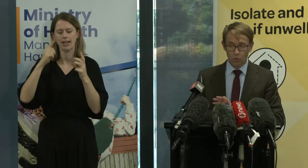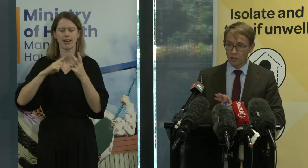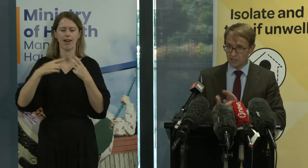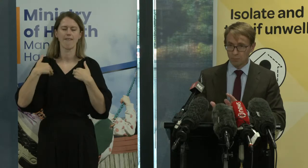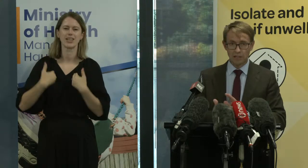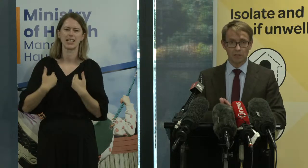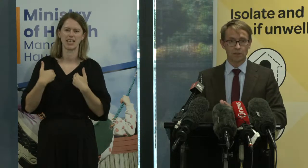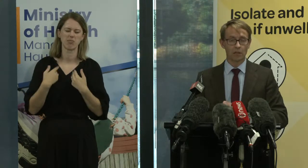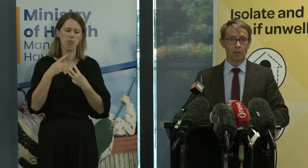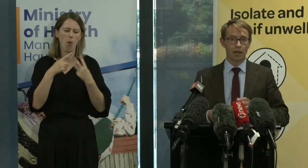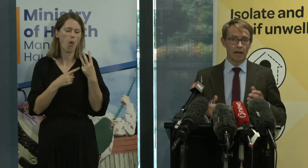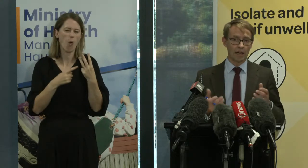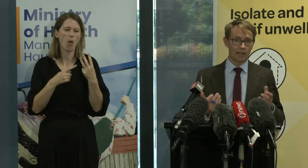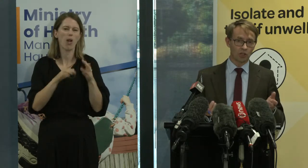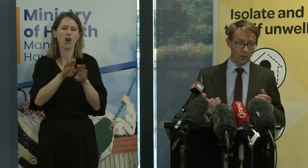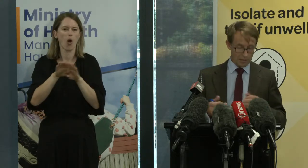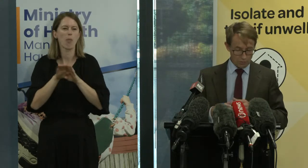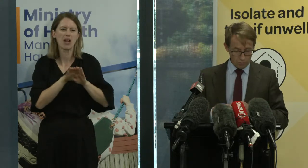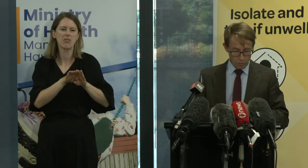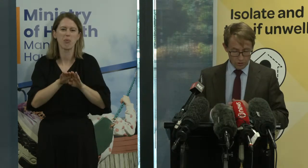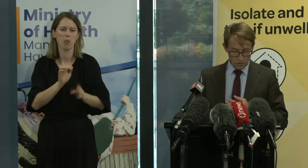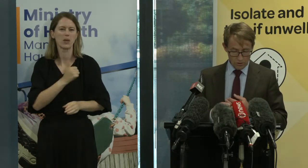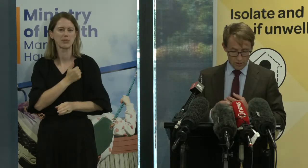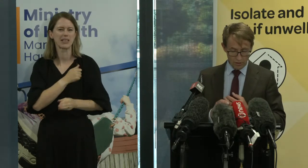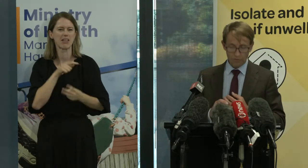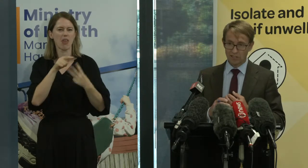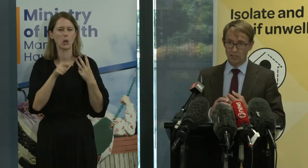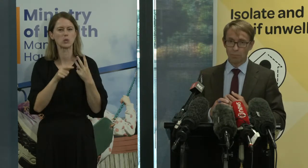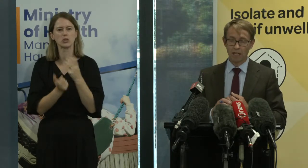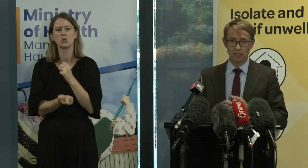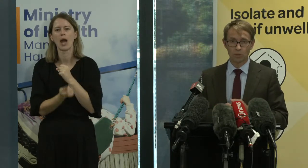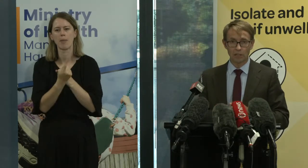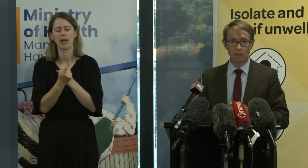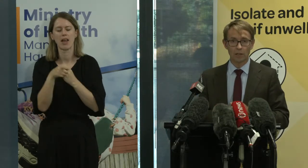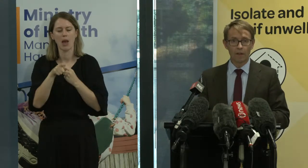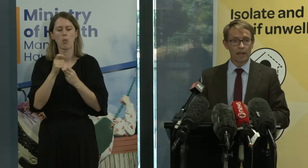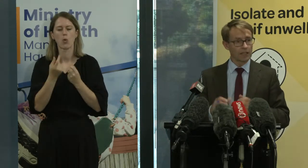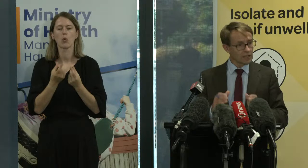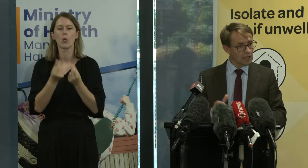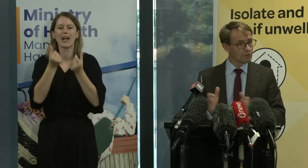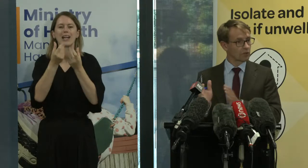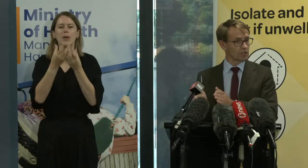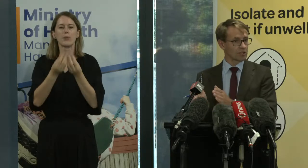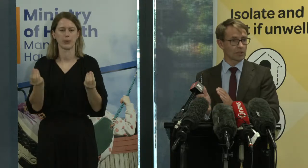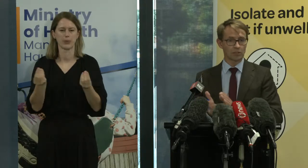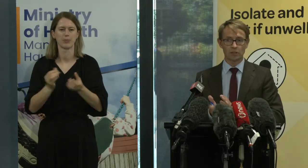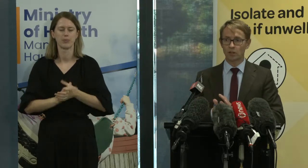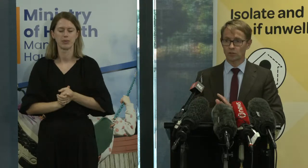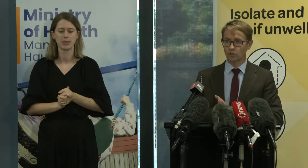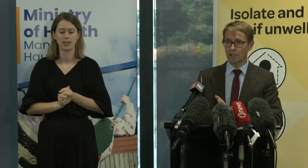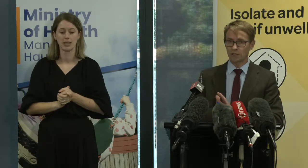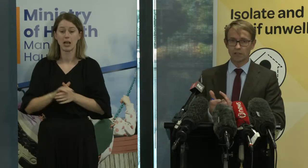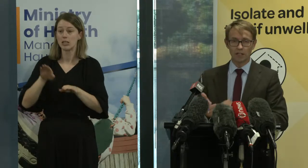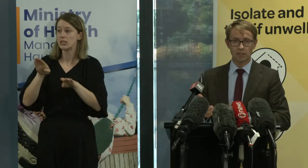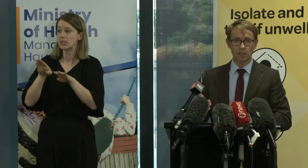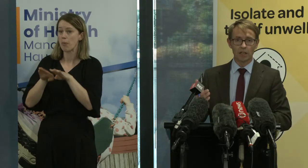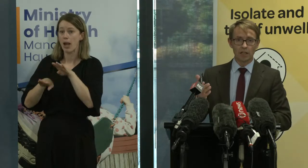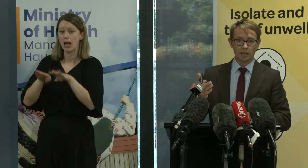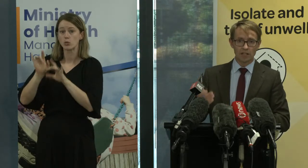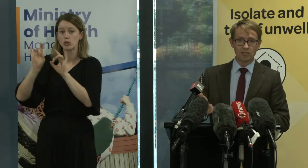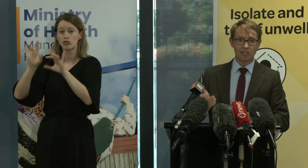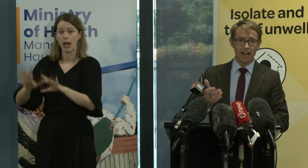fatigue, all expected and commonly reported side effects that pass quickly. And again, very similar to the Australian